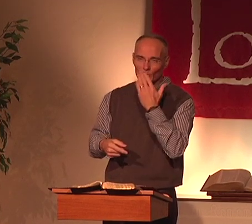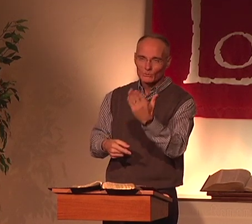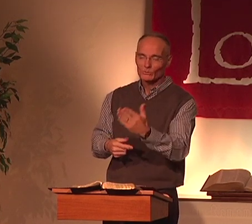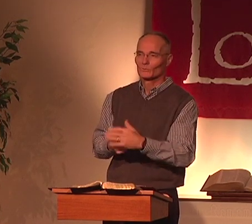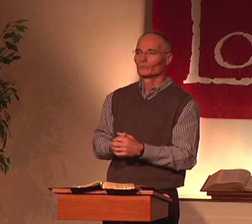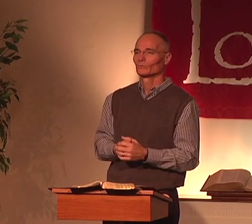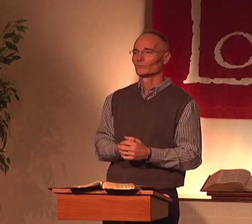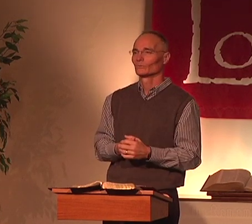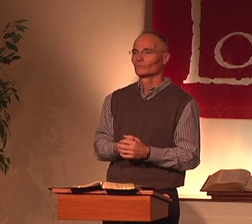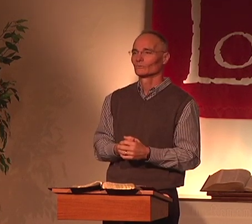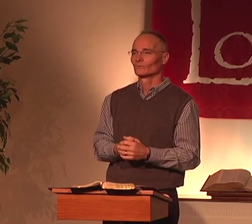Thank you